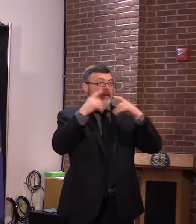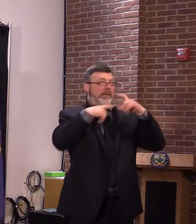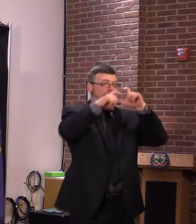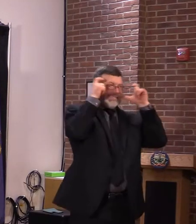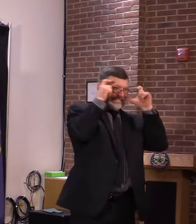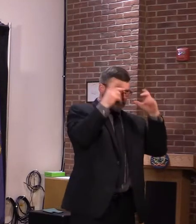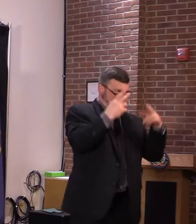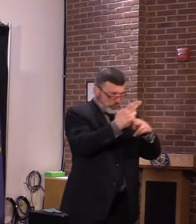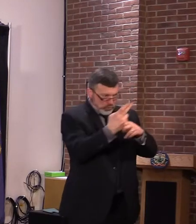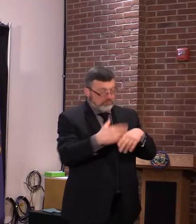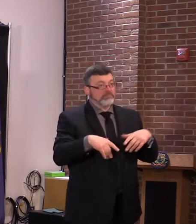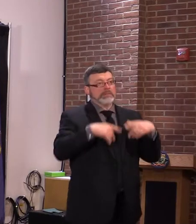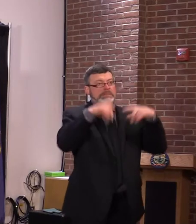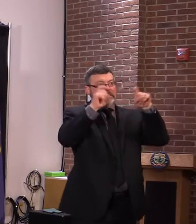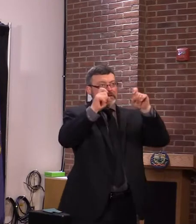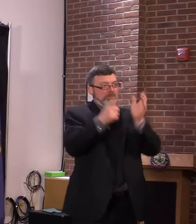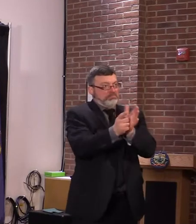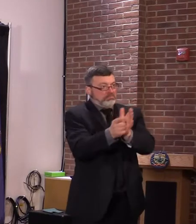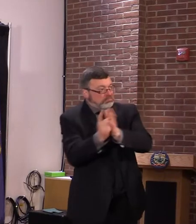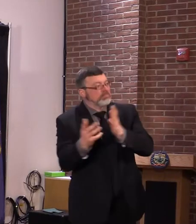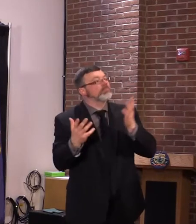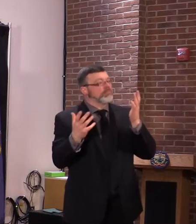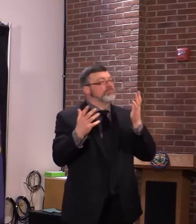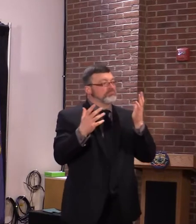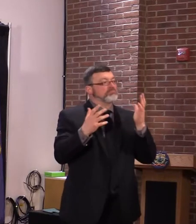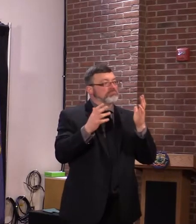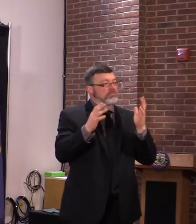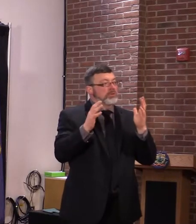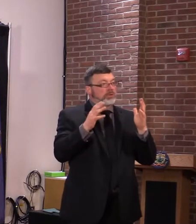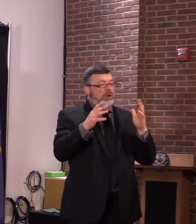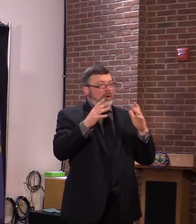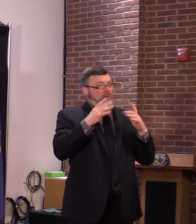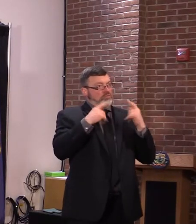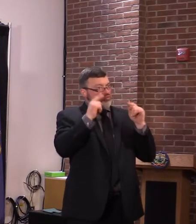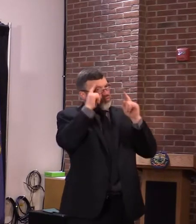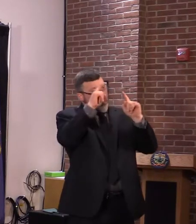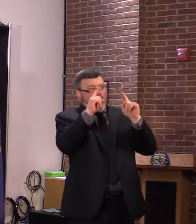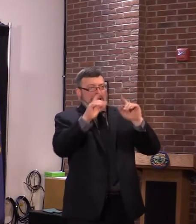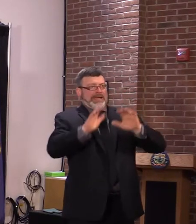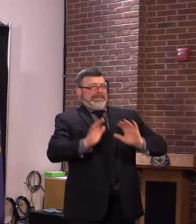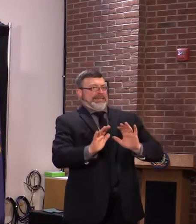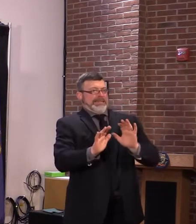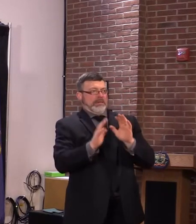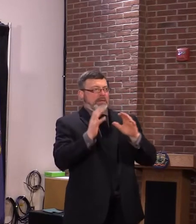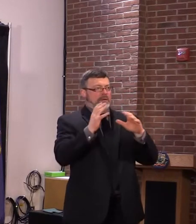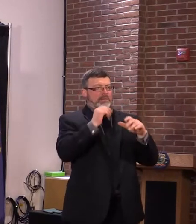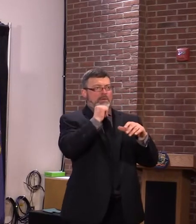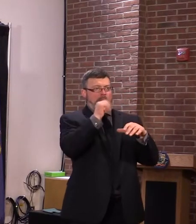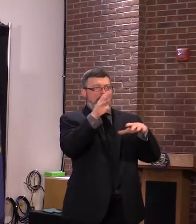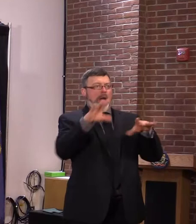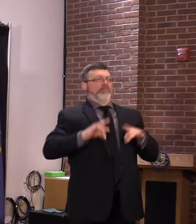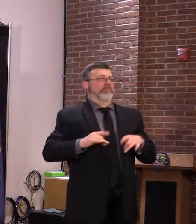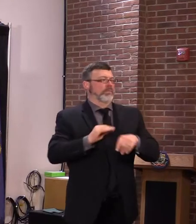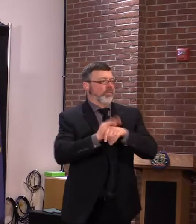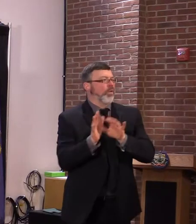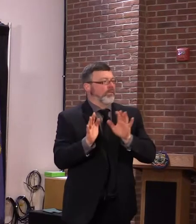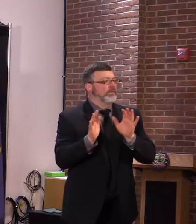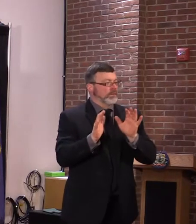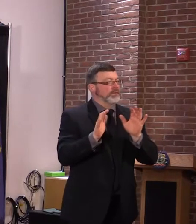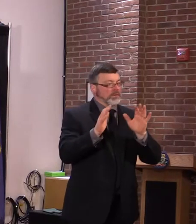avoid getting Omicron, the more likely we are to have more options to protect ourselves and others moving